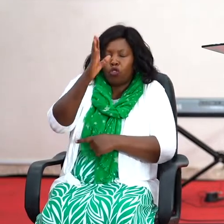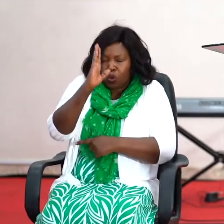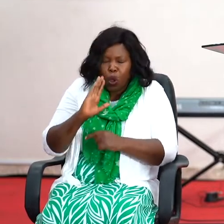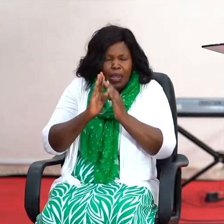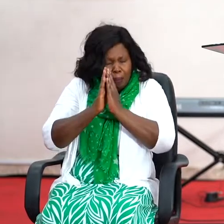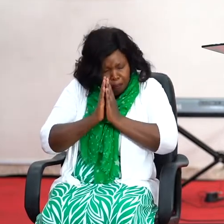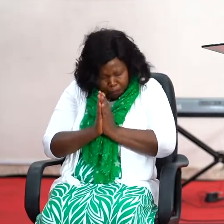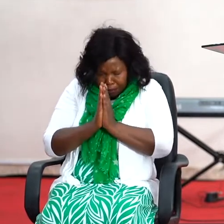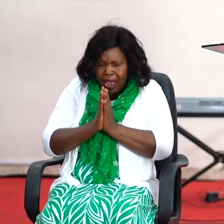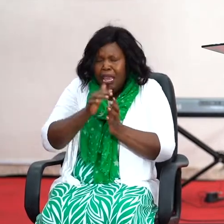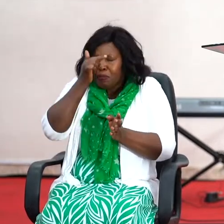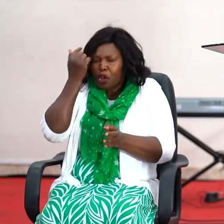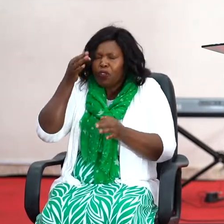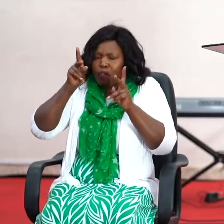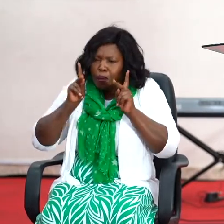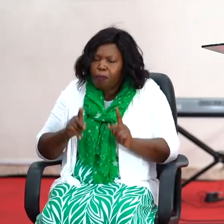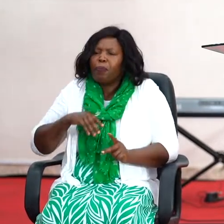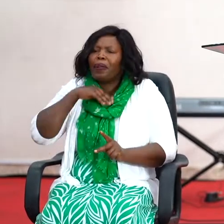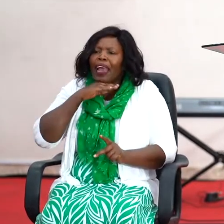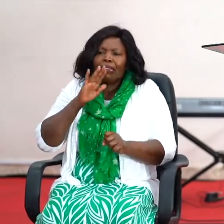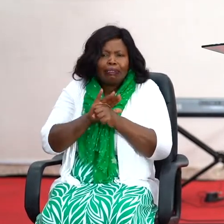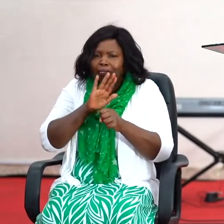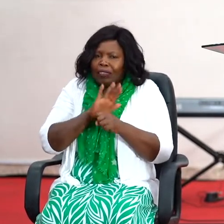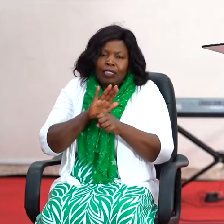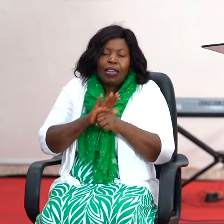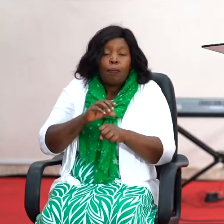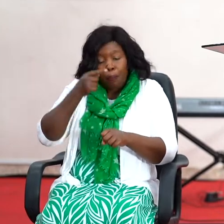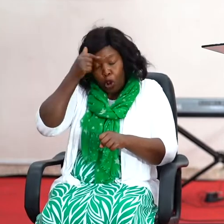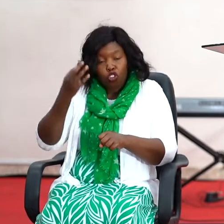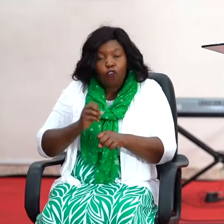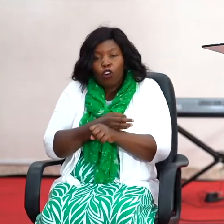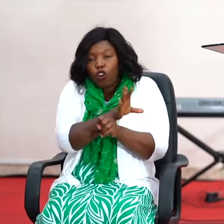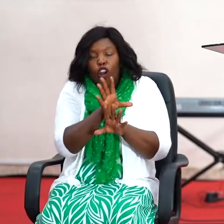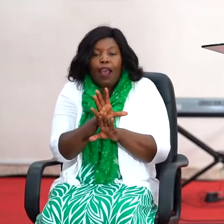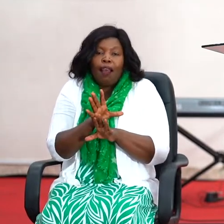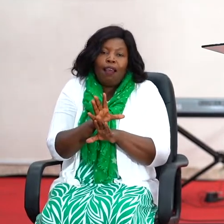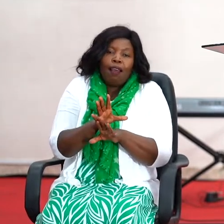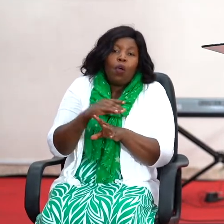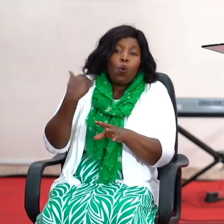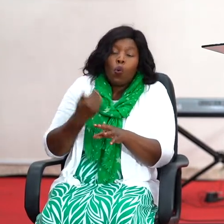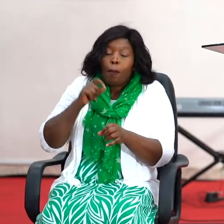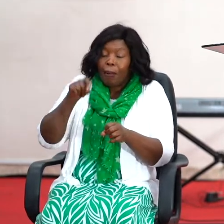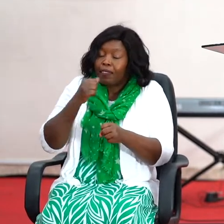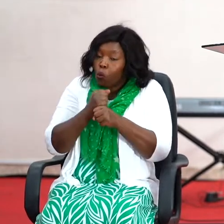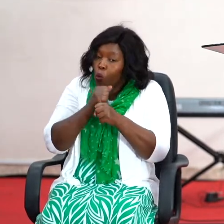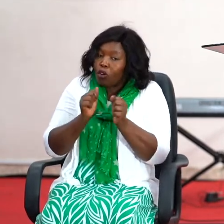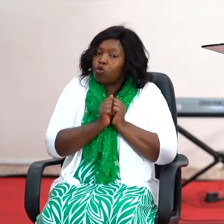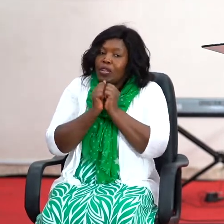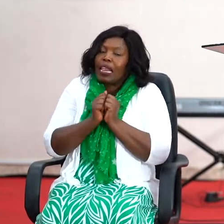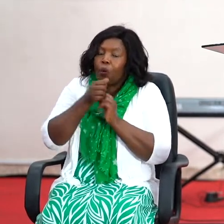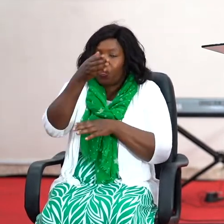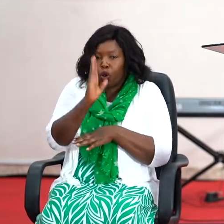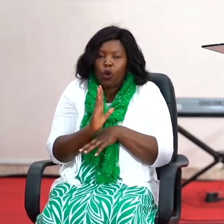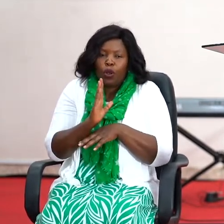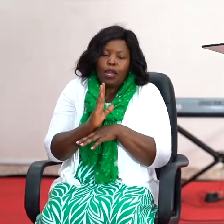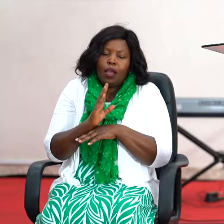pray because of the people who are dying, because of the coronavirus. Let us work together with God. Let us work